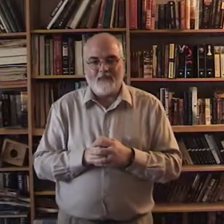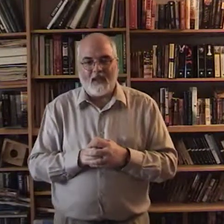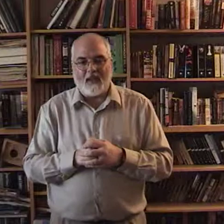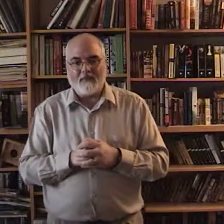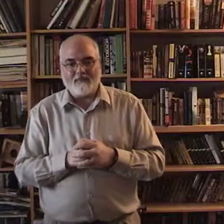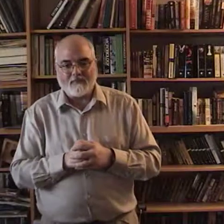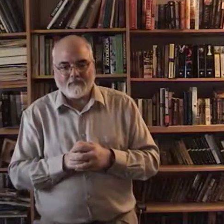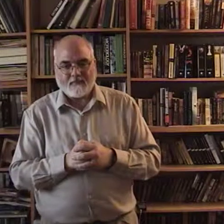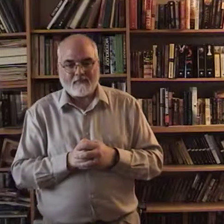okay?